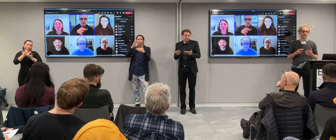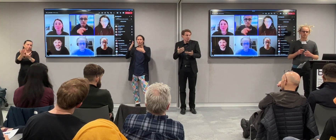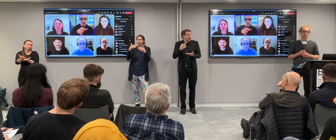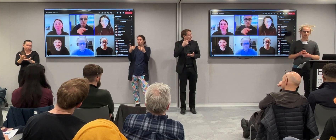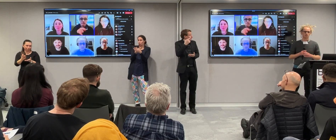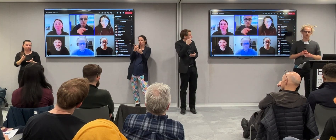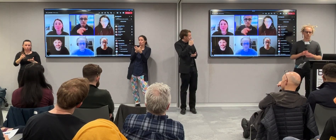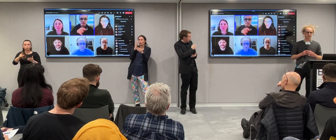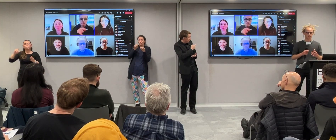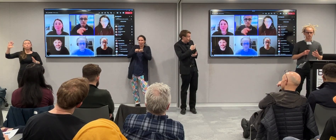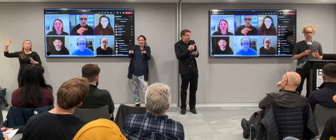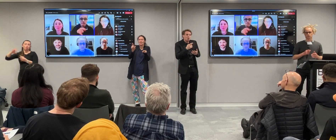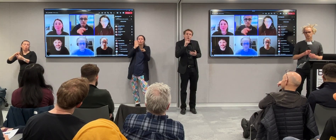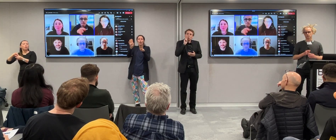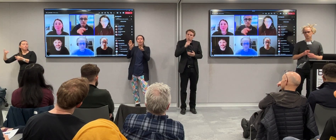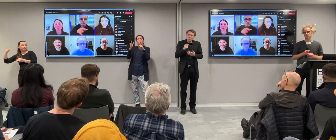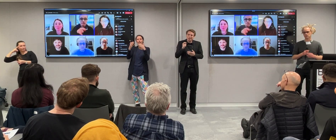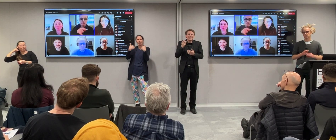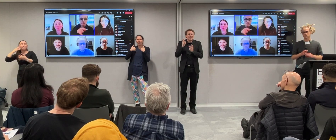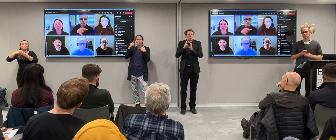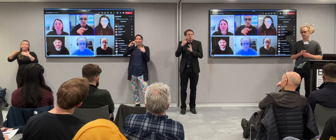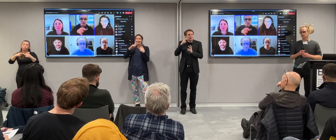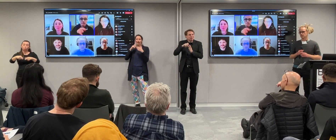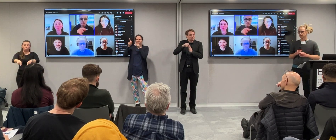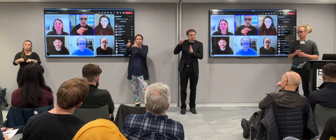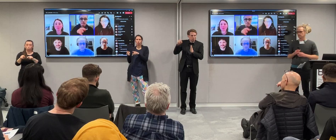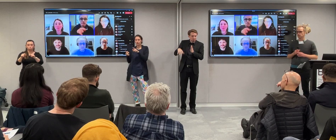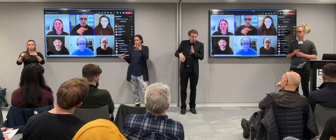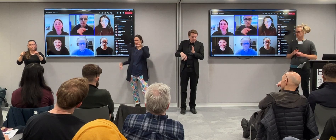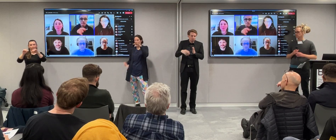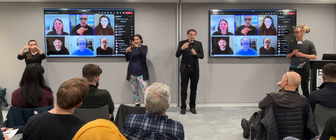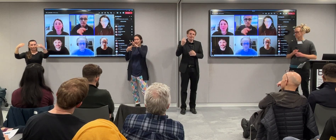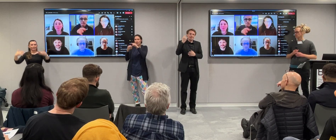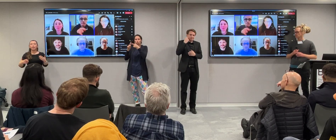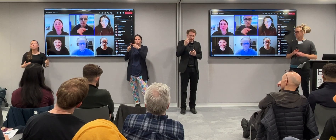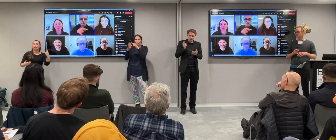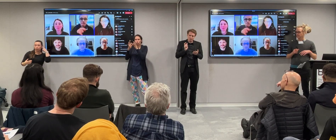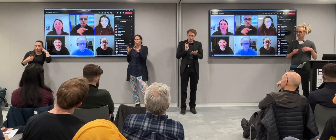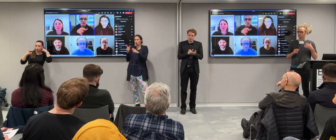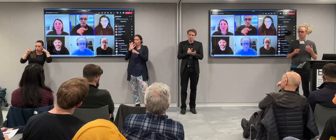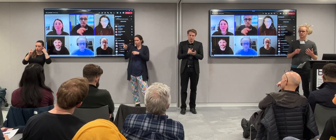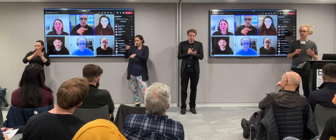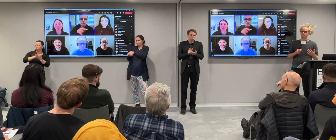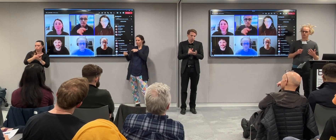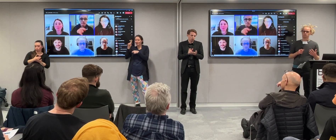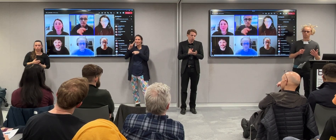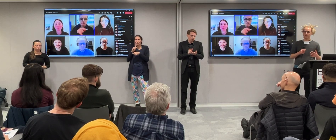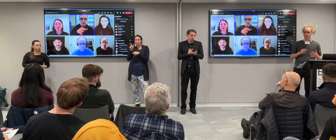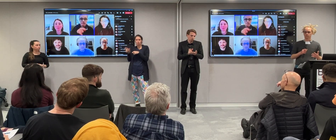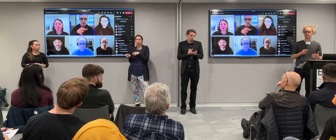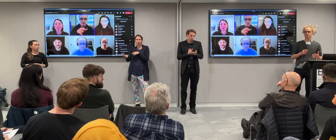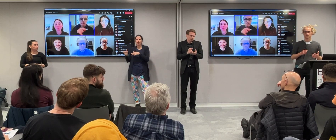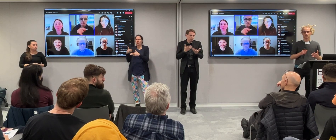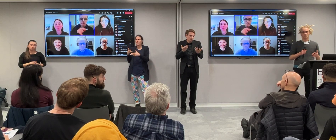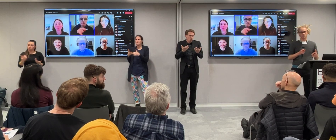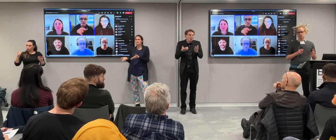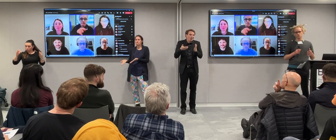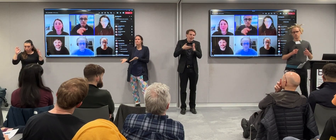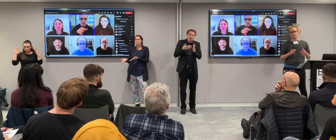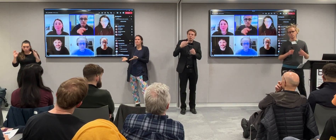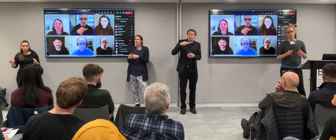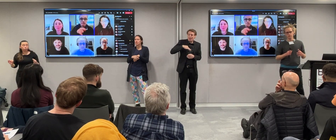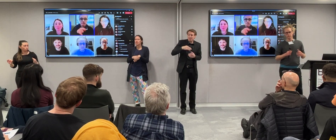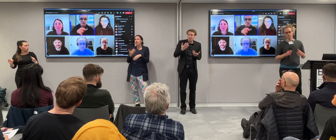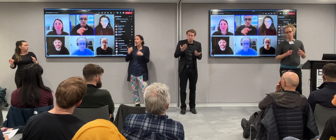that is linked or tethered to the interpreter. And that obviously has some benefits